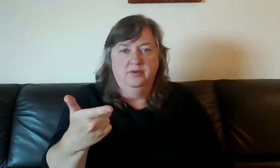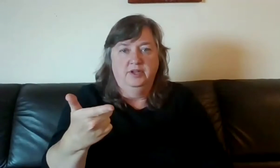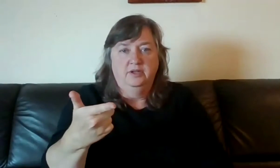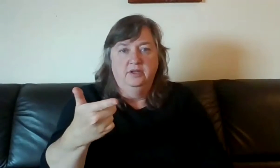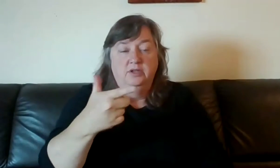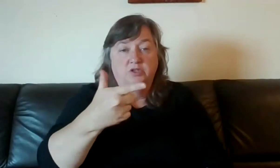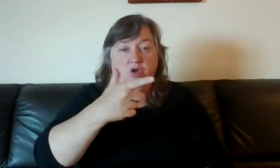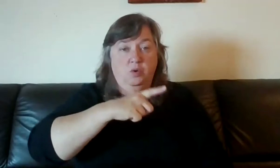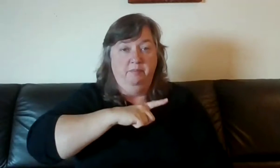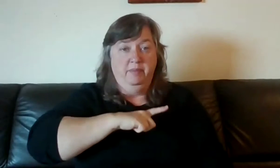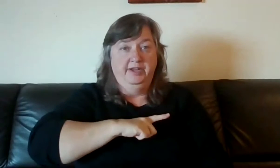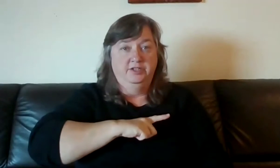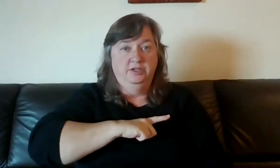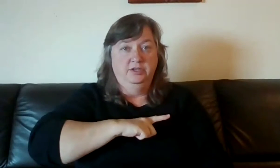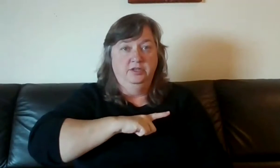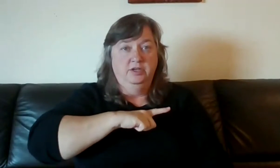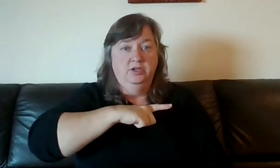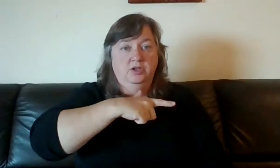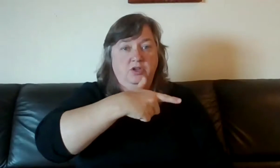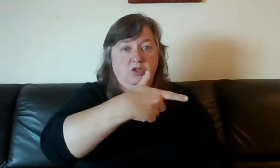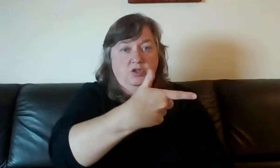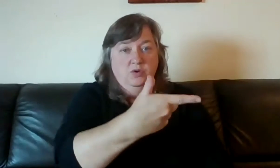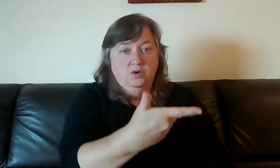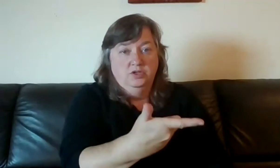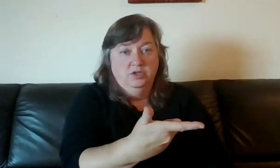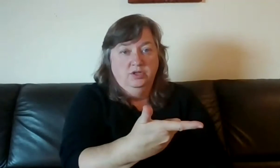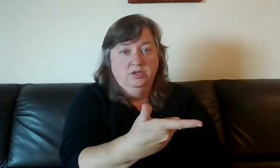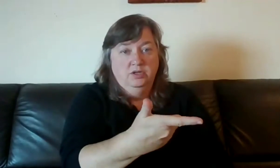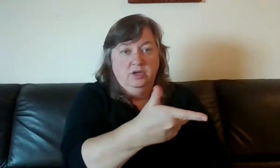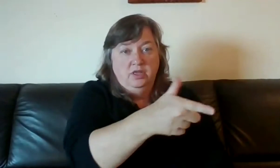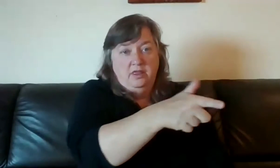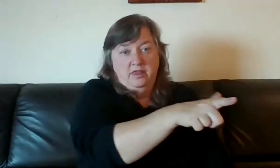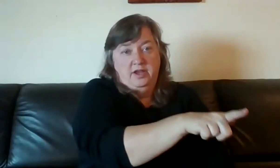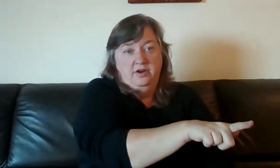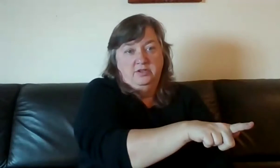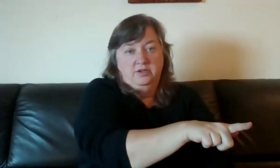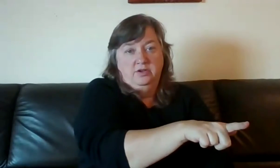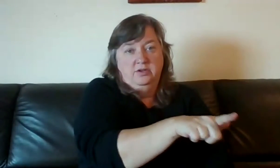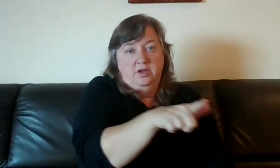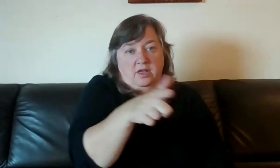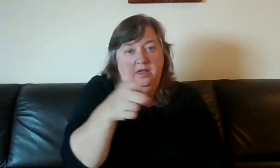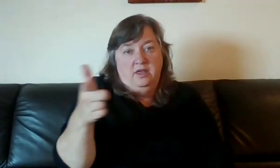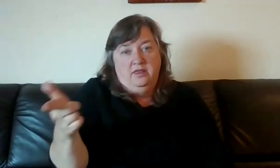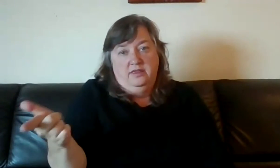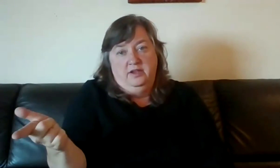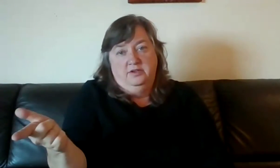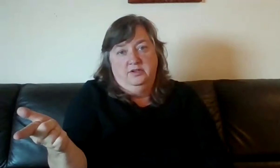it. So my turn, your turn, their turn, their